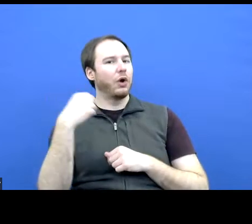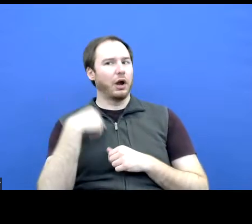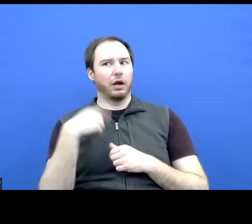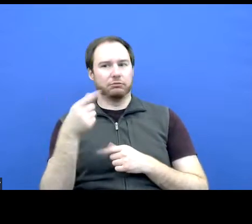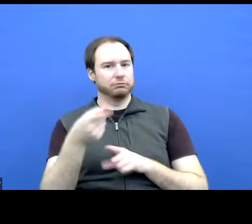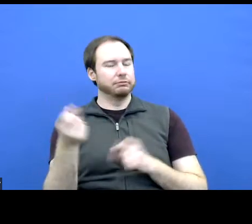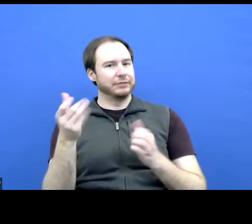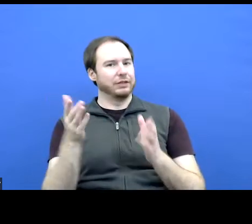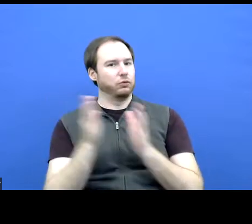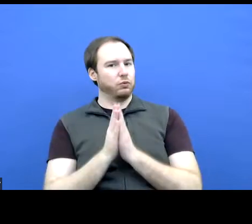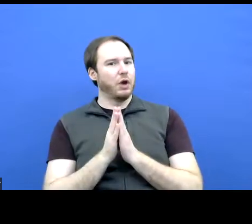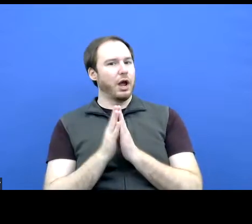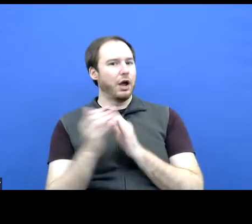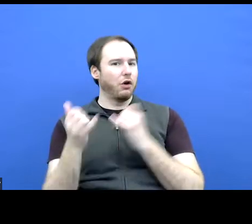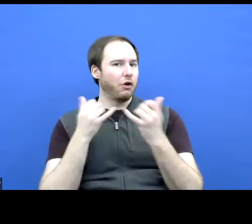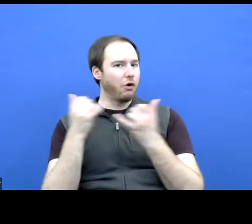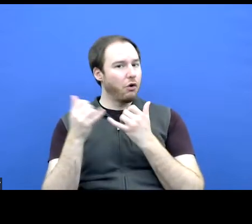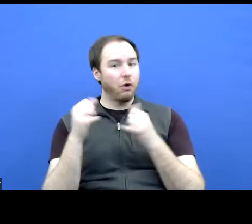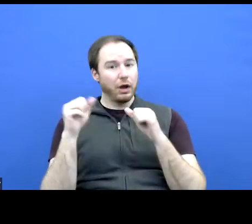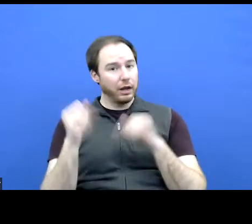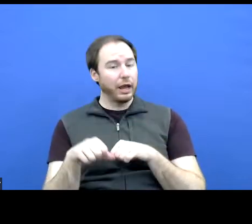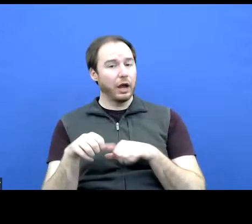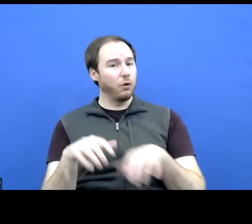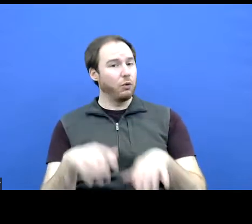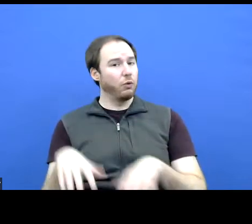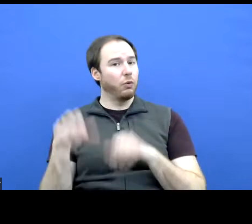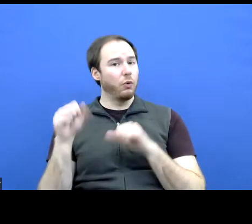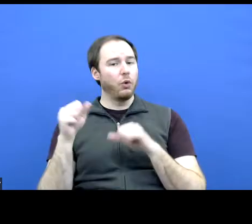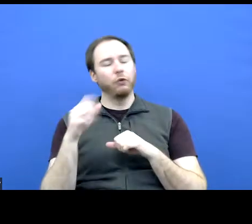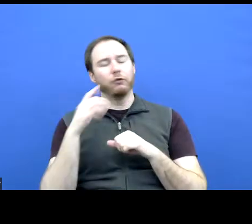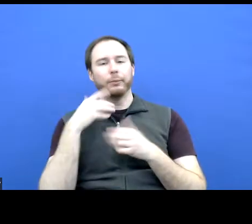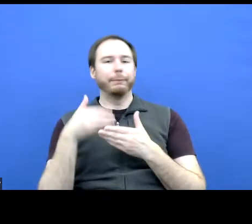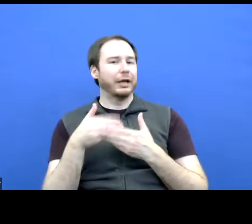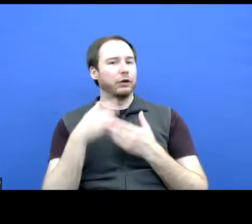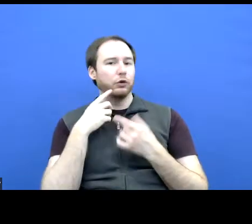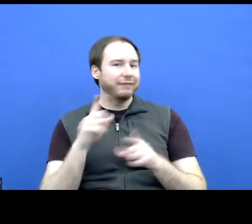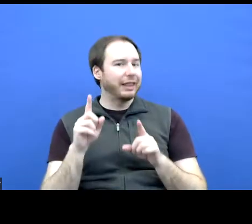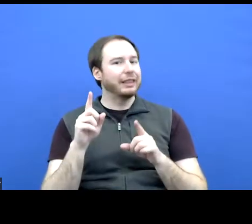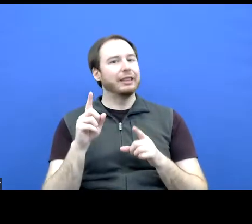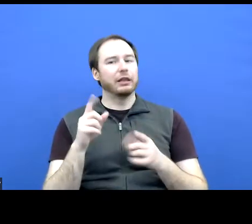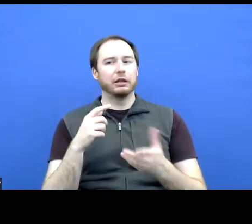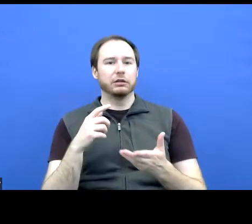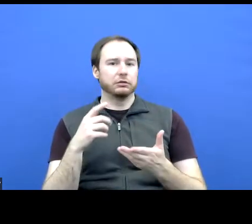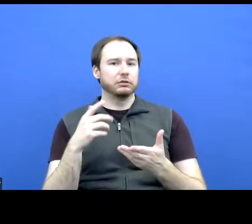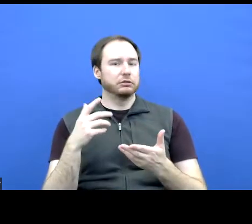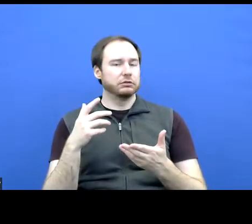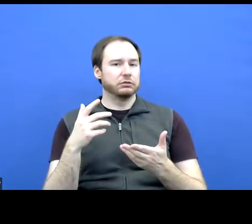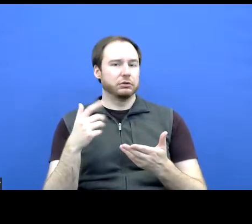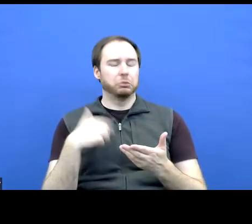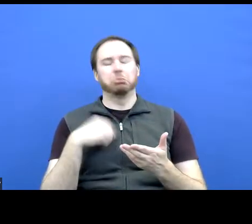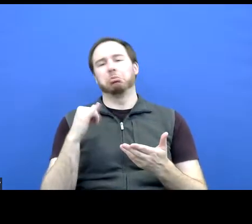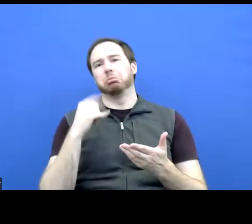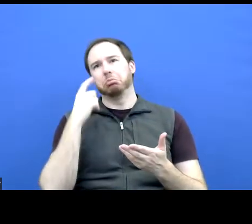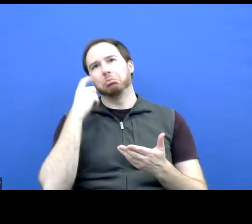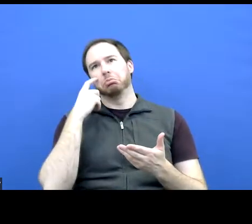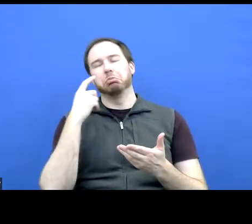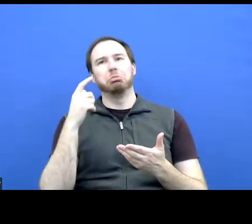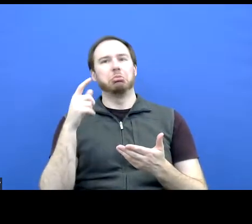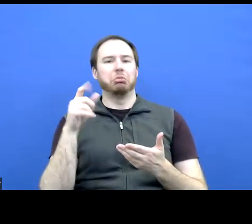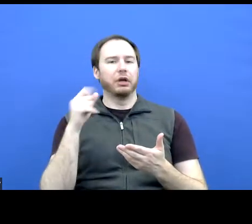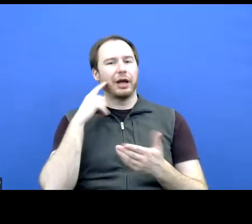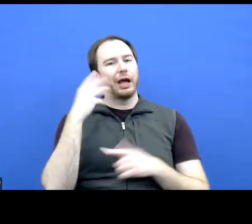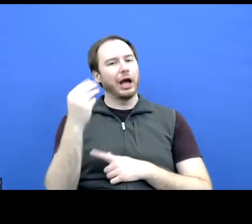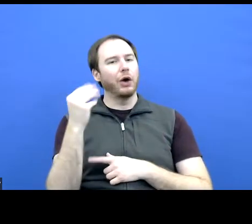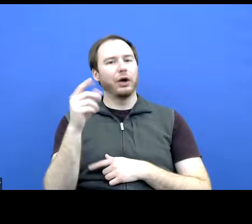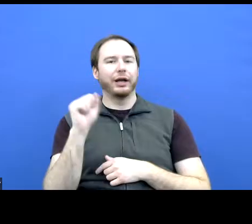getting calls about doing like a gender reveal. Someone wanted to do a gender reveal outside. I guess you use confetti and